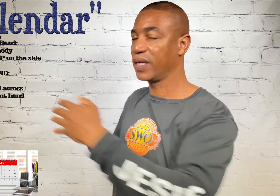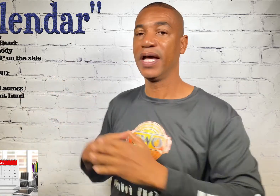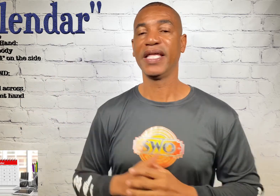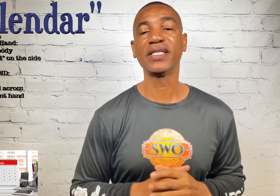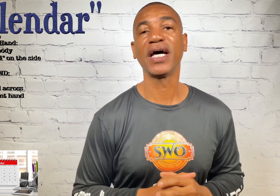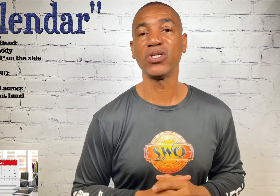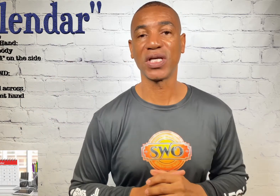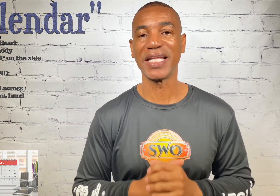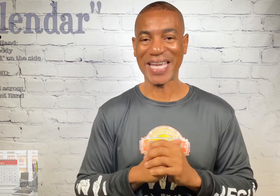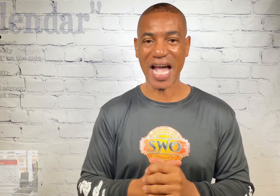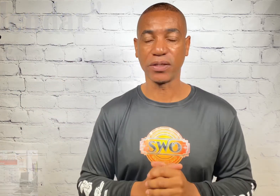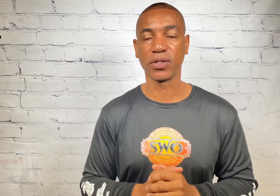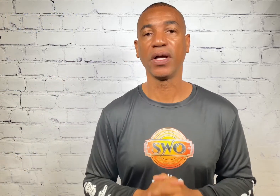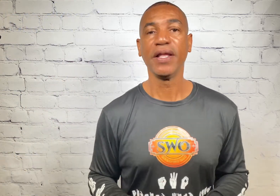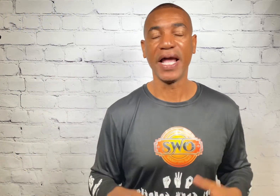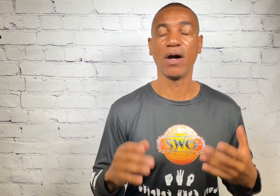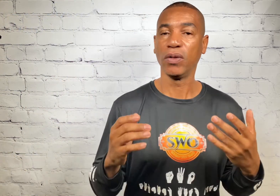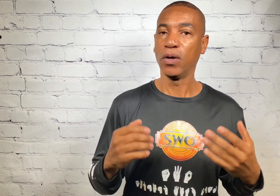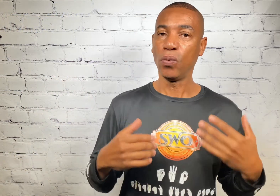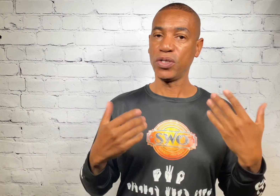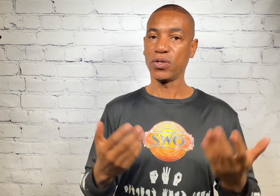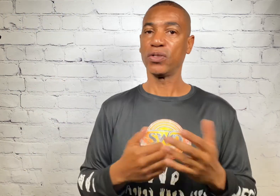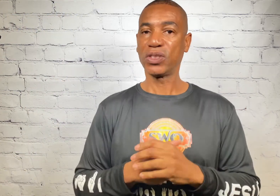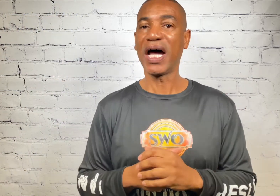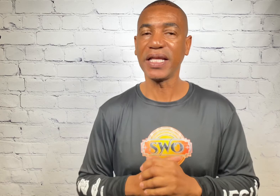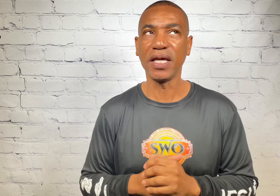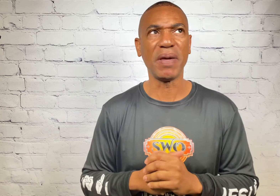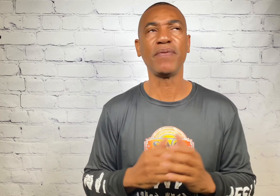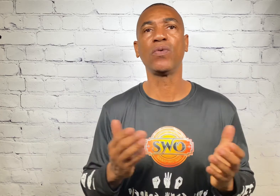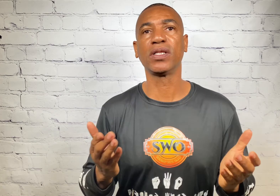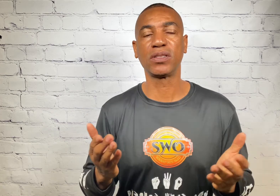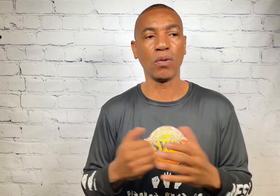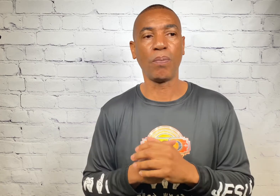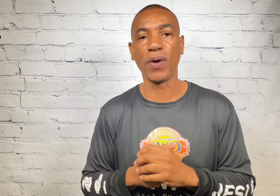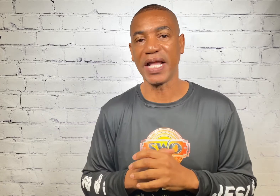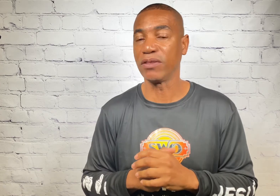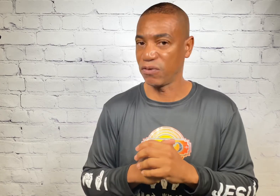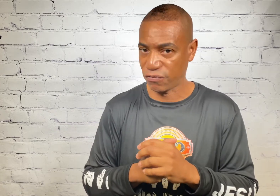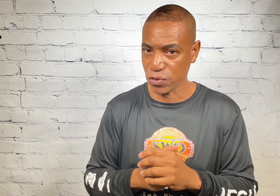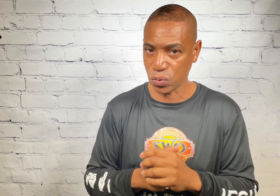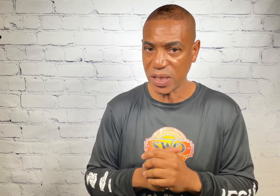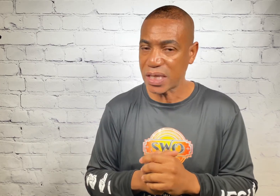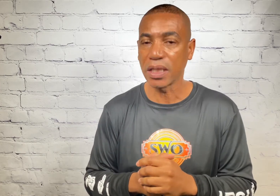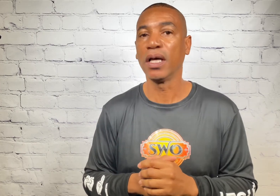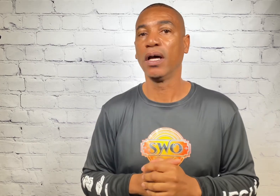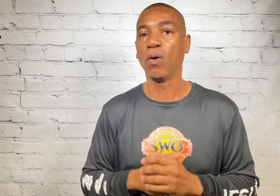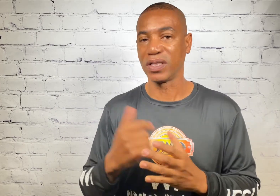That is how you sign calendar. Now, when you're signing, maybe you wanted to point out the first week or the